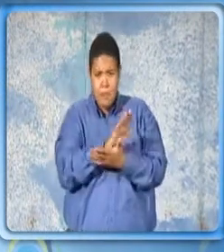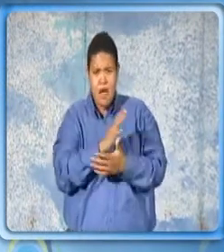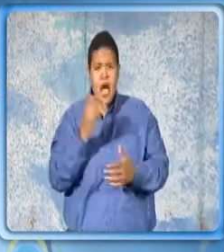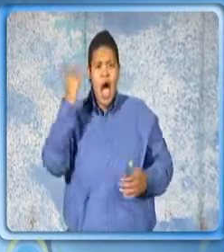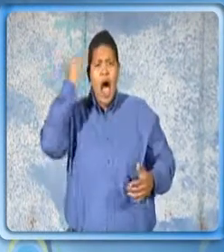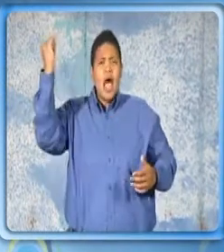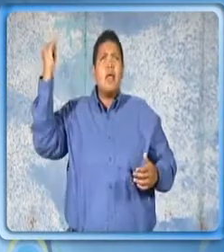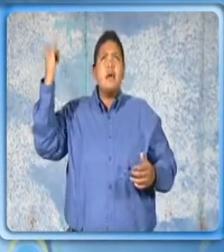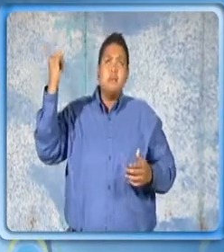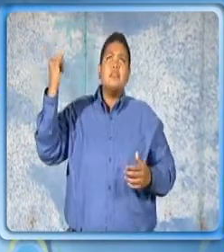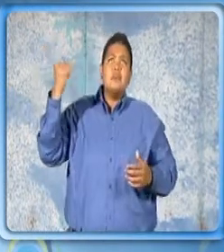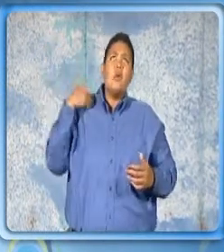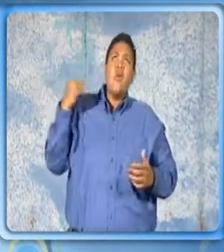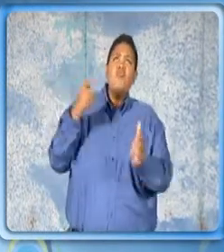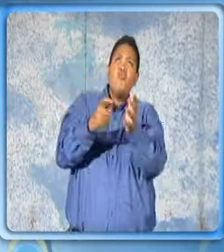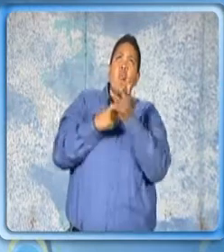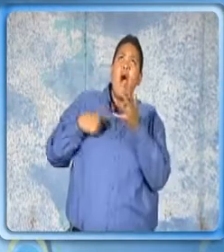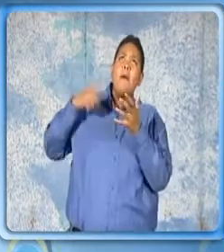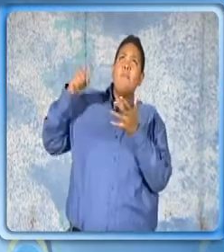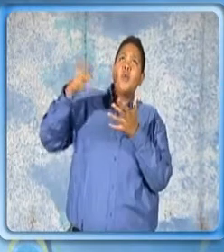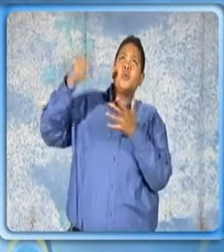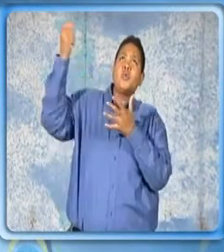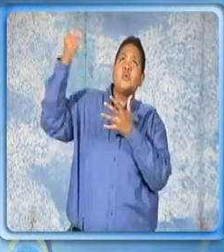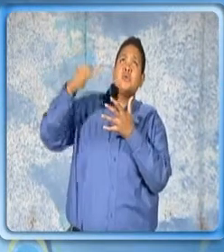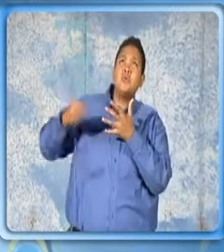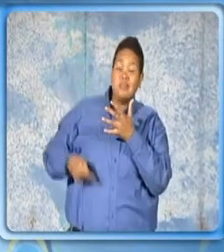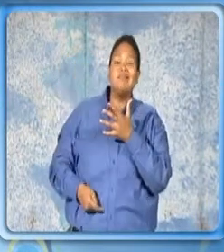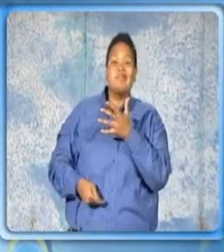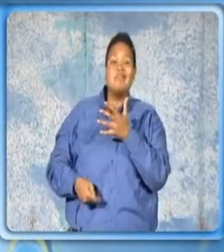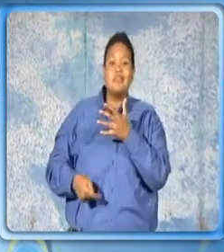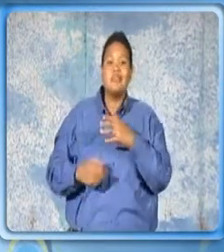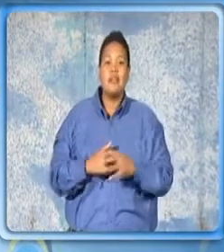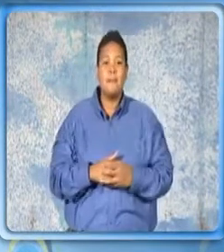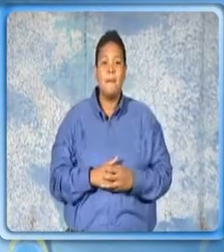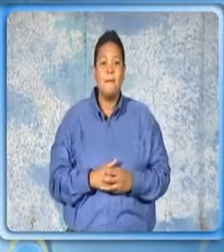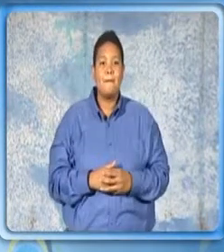idea of what you will be required to do.